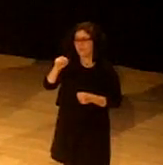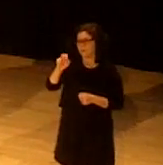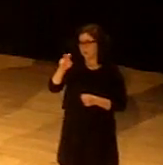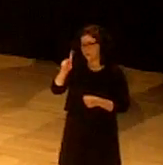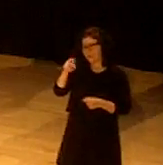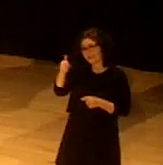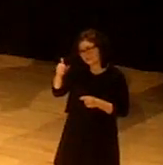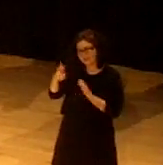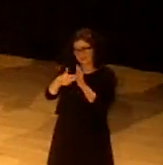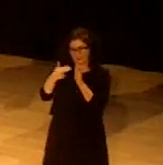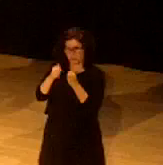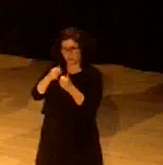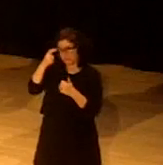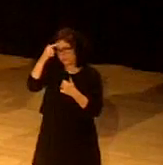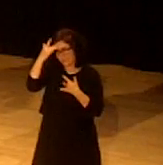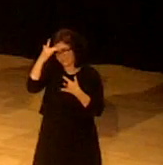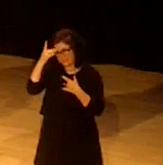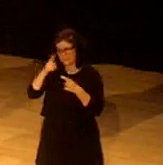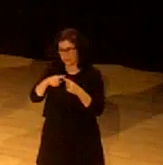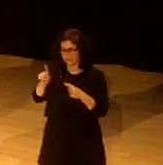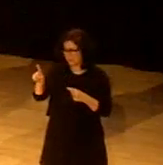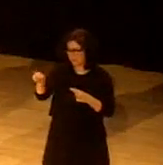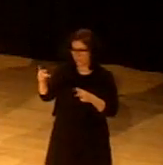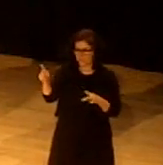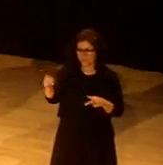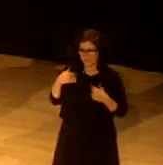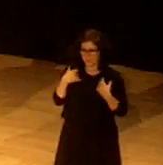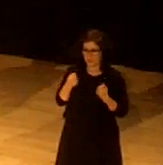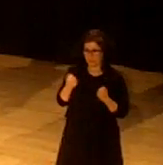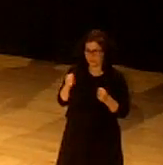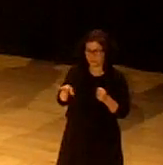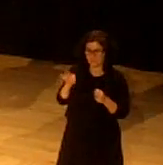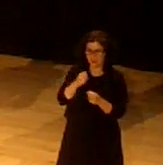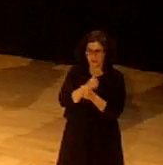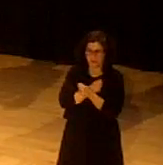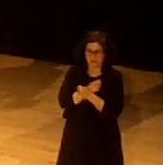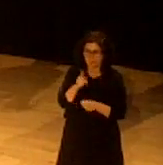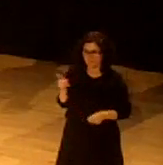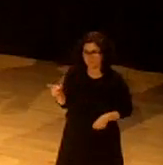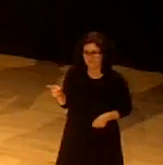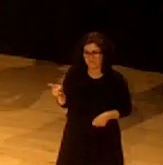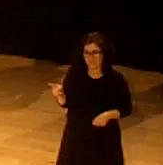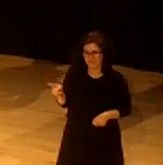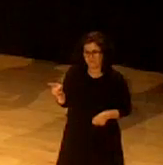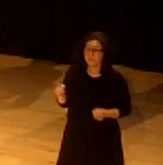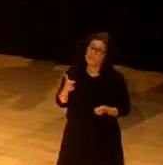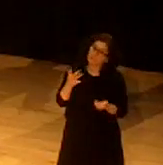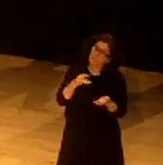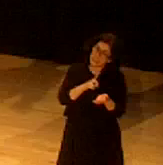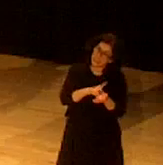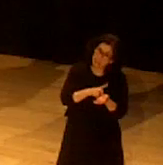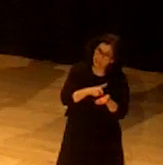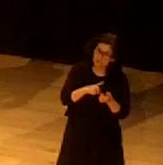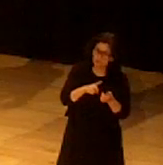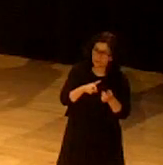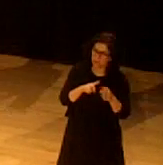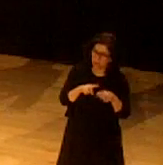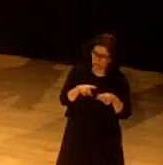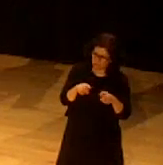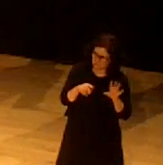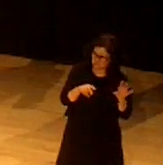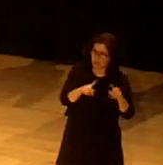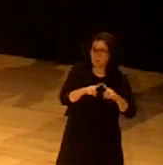with the mental illness, but he's the only one who has the courage to try and find love. And with the exception of the doctor, every single character in the